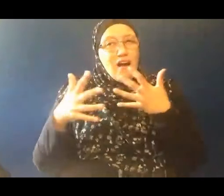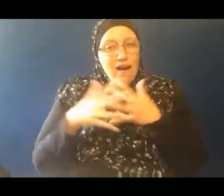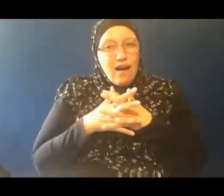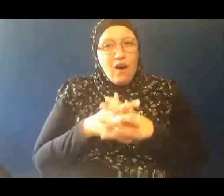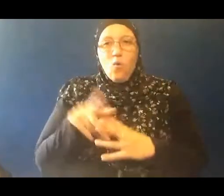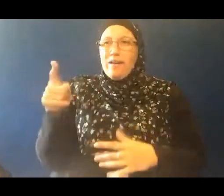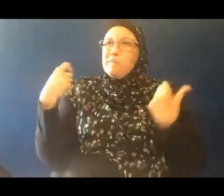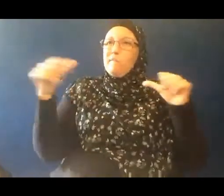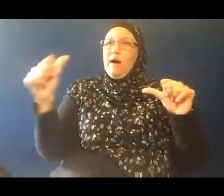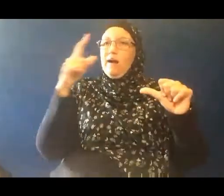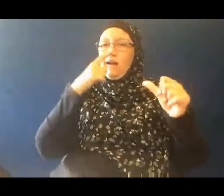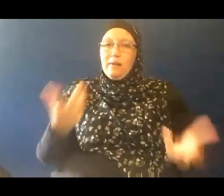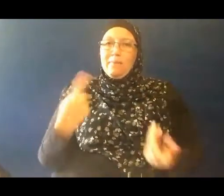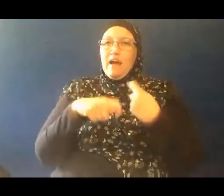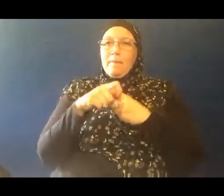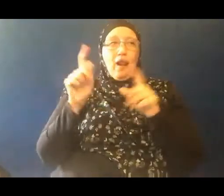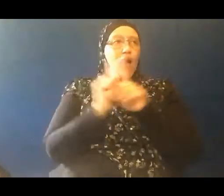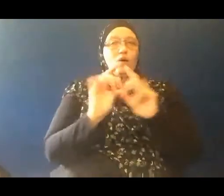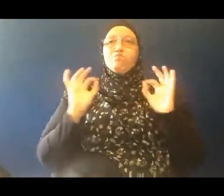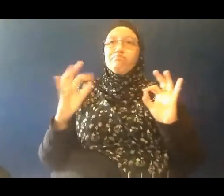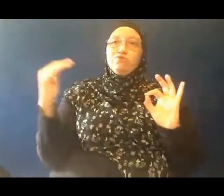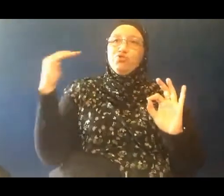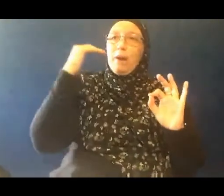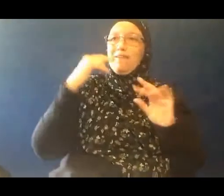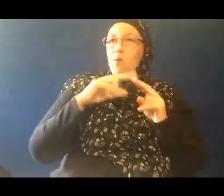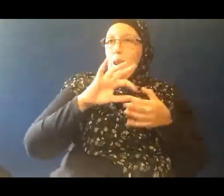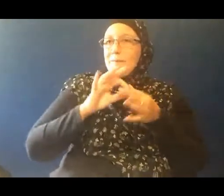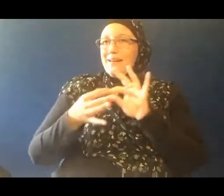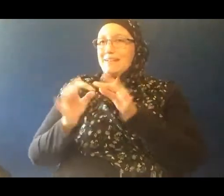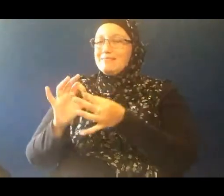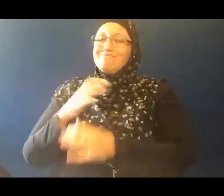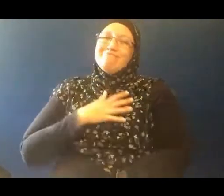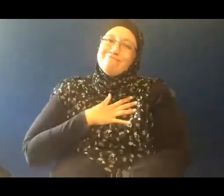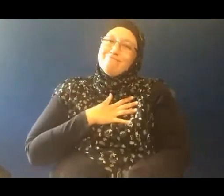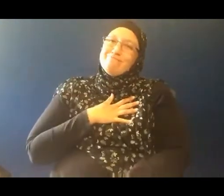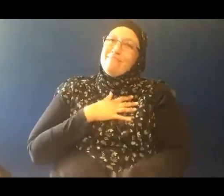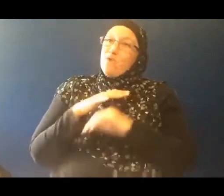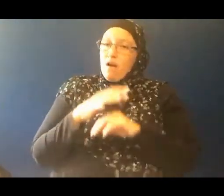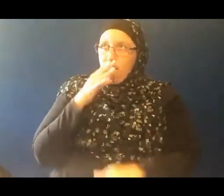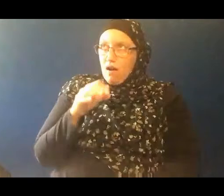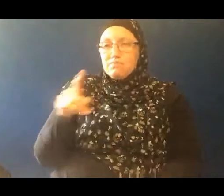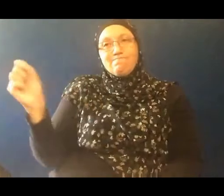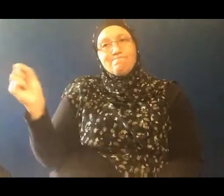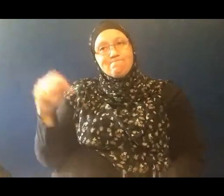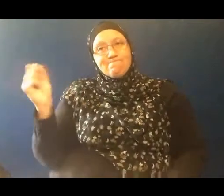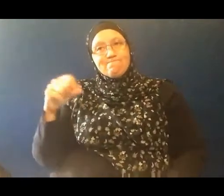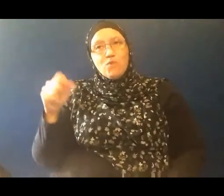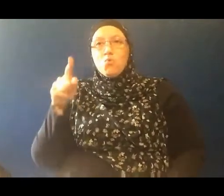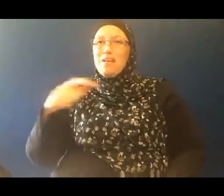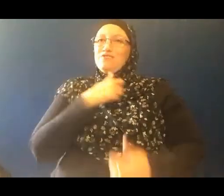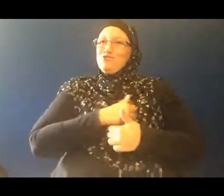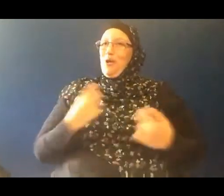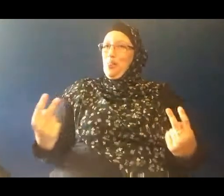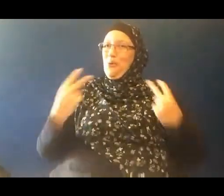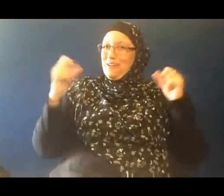achieve to become Olympic champion? My friend, if you ask him, he said, yes, you enjoy looking, but